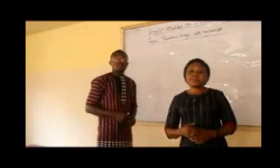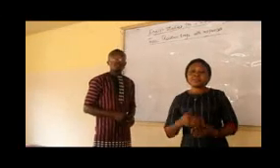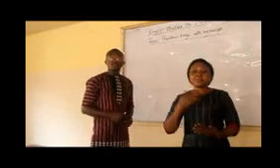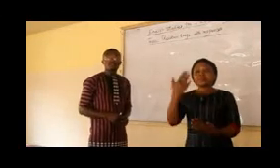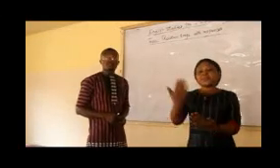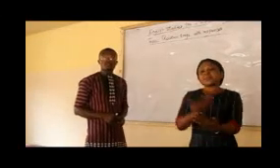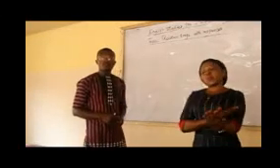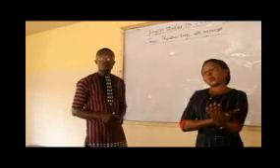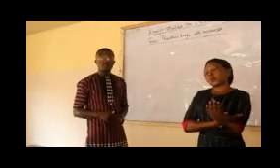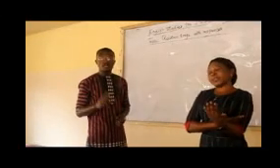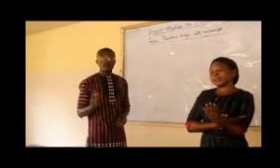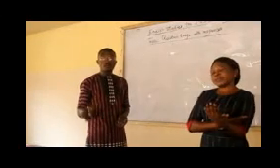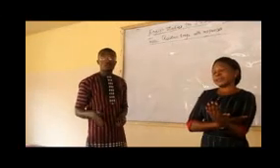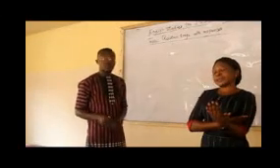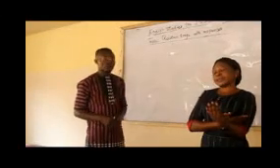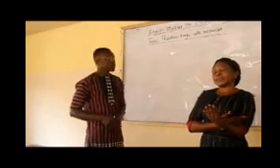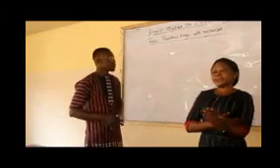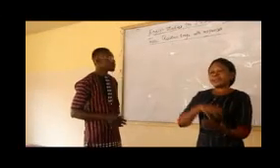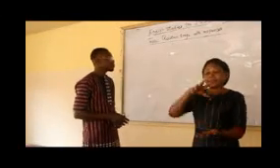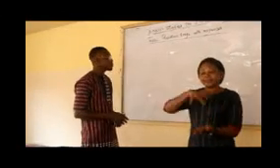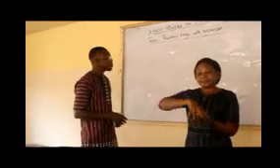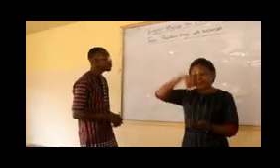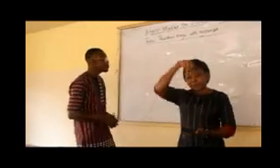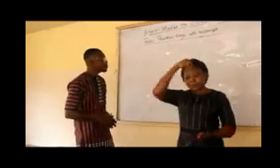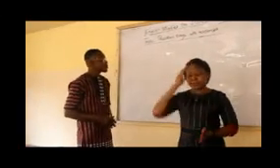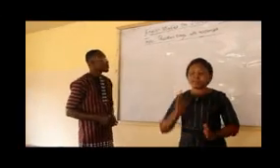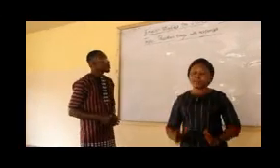Good morning, my dear students.